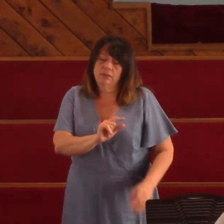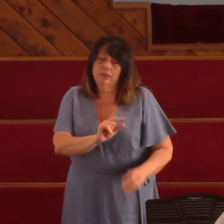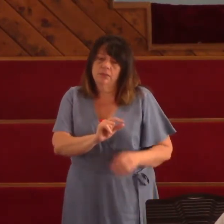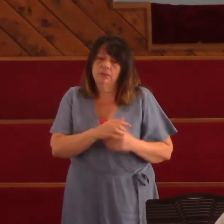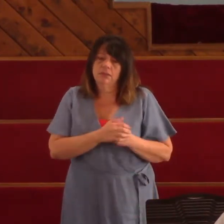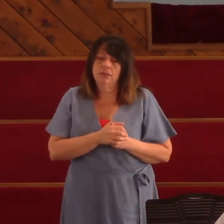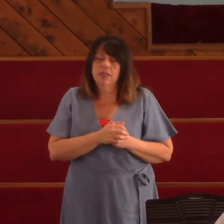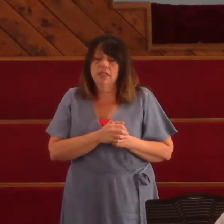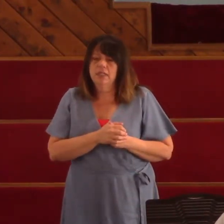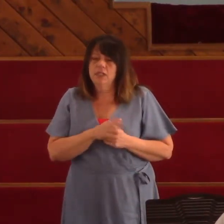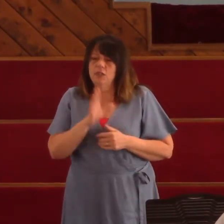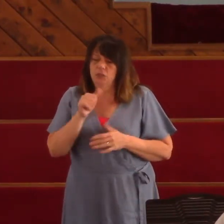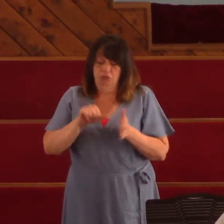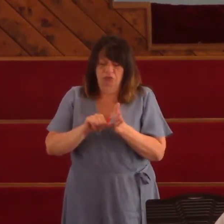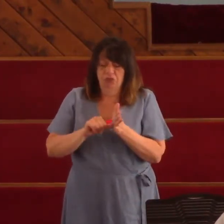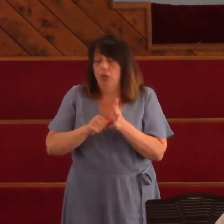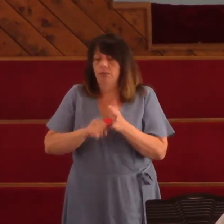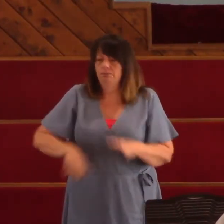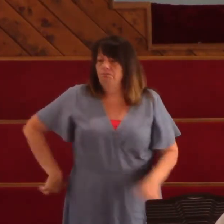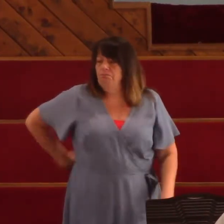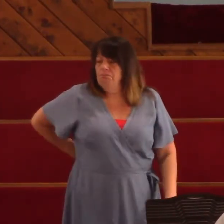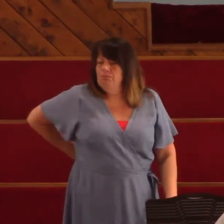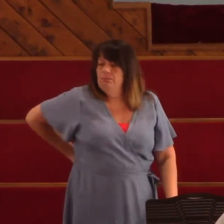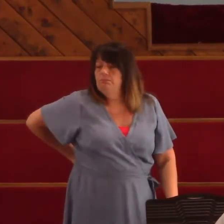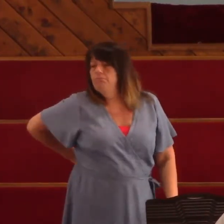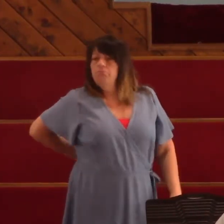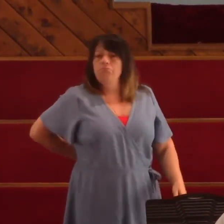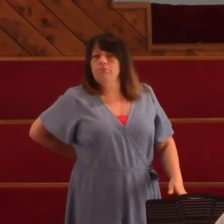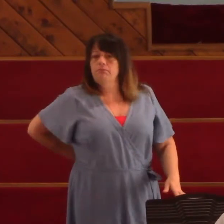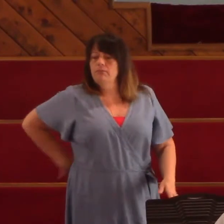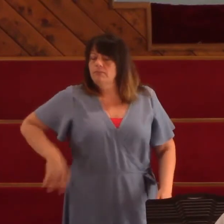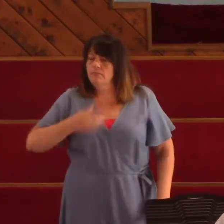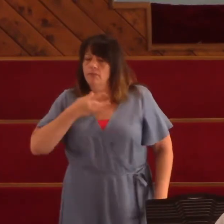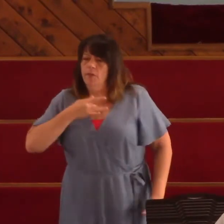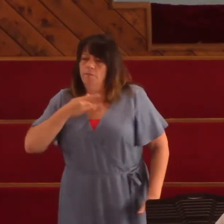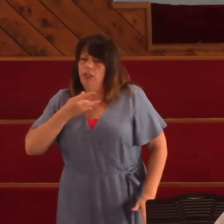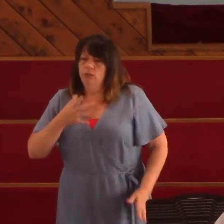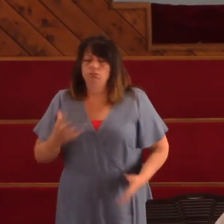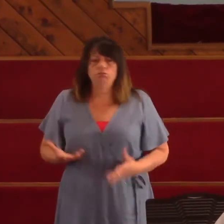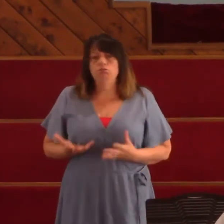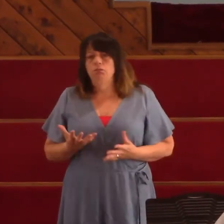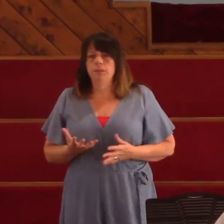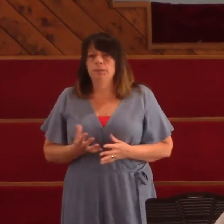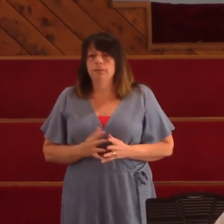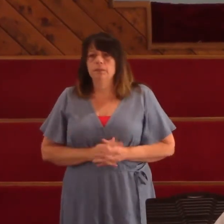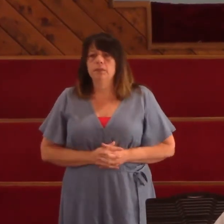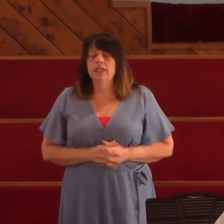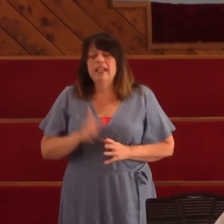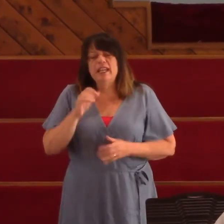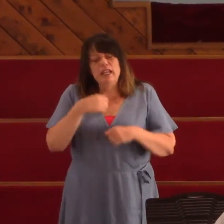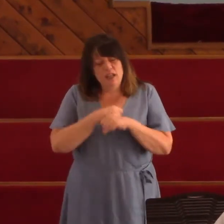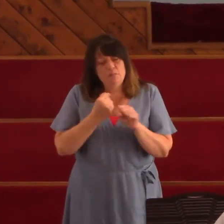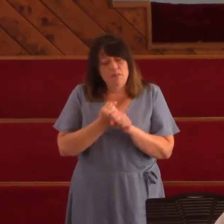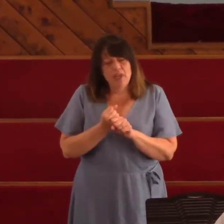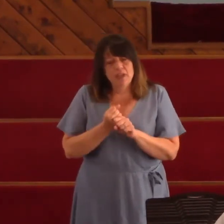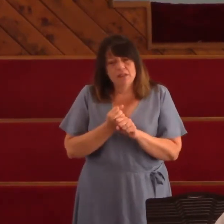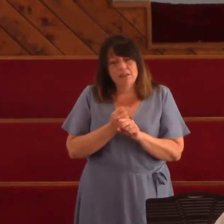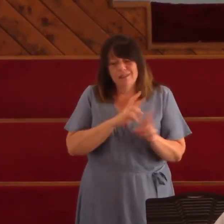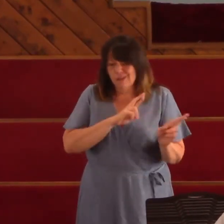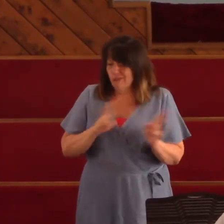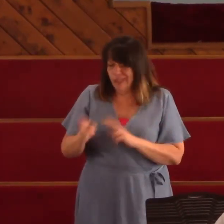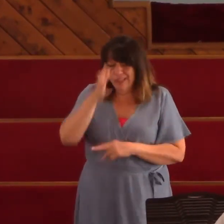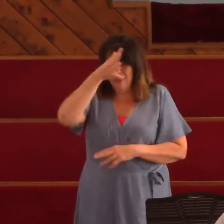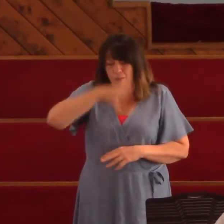us that unction, that anointing of God's Holy Spirit that makes an ordinary man a preacher of the living Word of God, and that